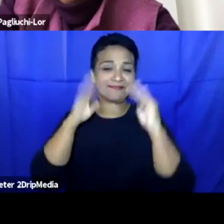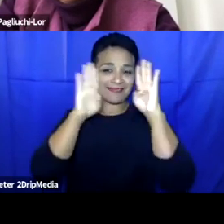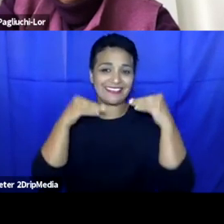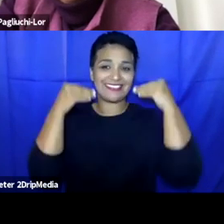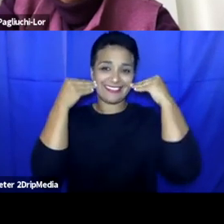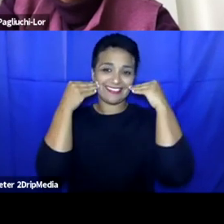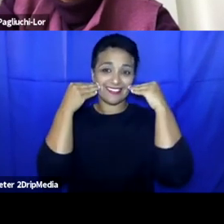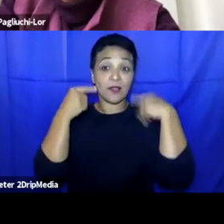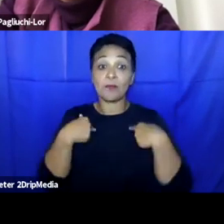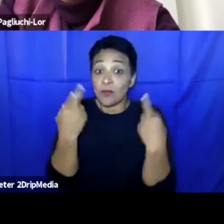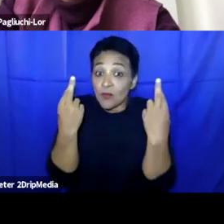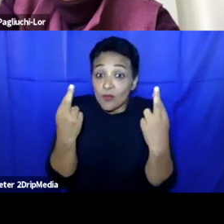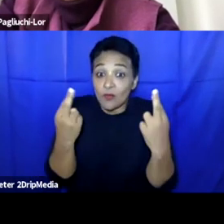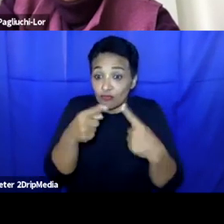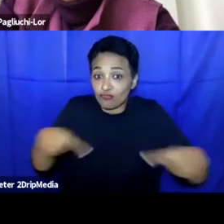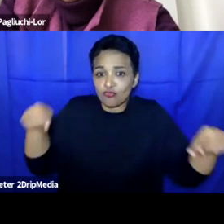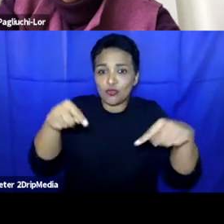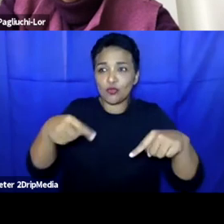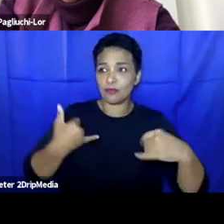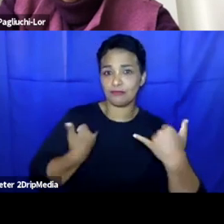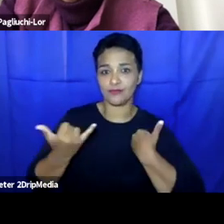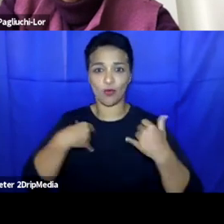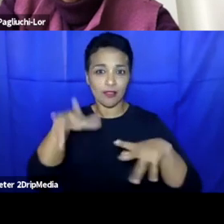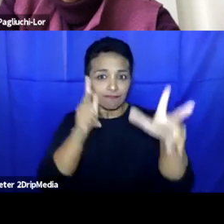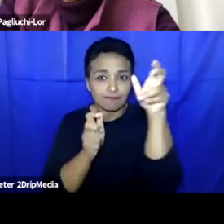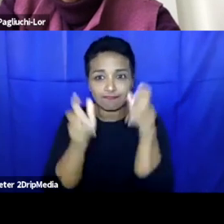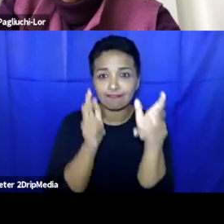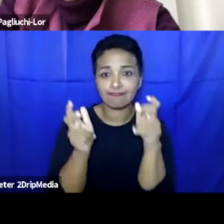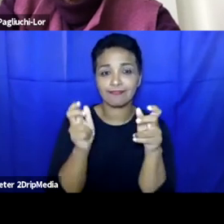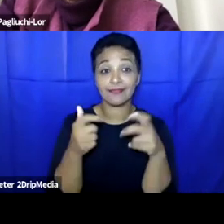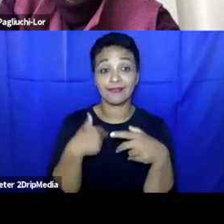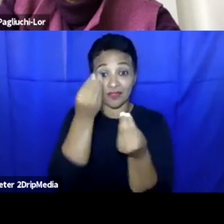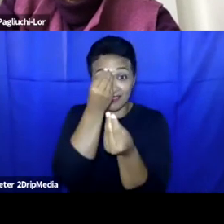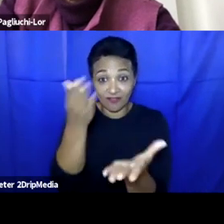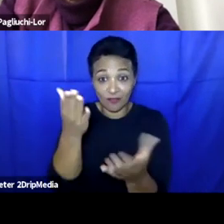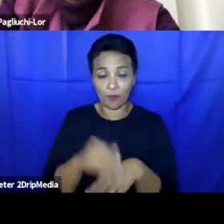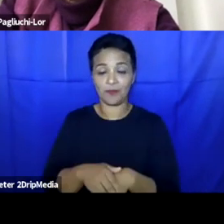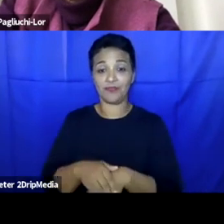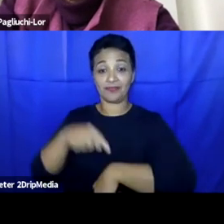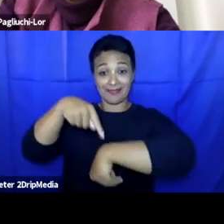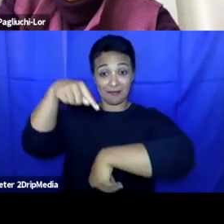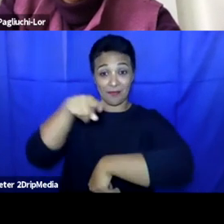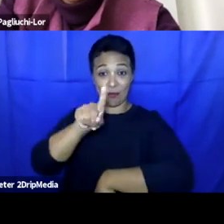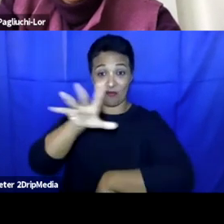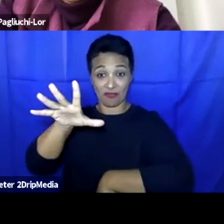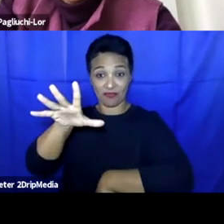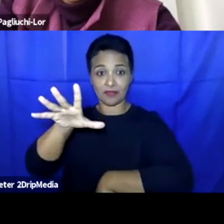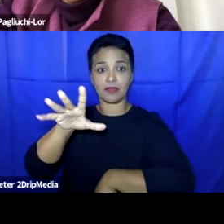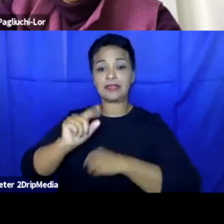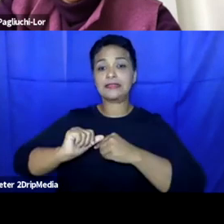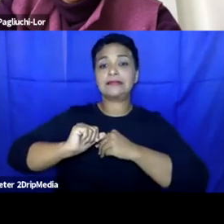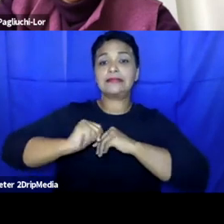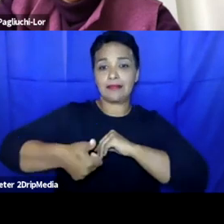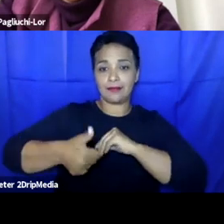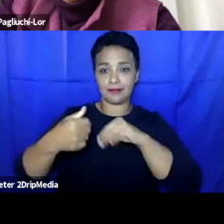you enjoyed this. And I can just remind you that in 15 minutes time, the ASILE 20 panel